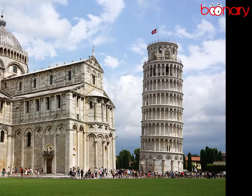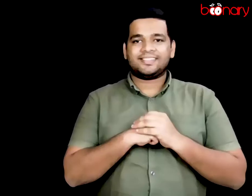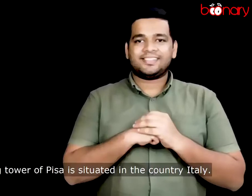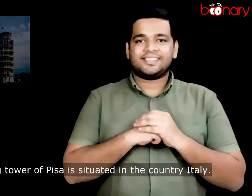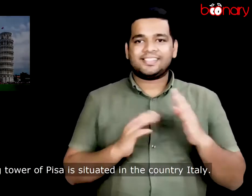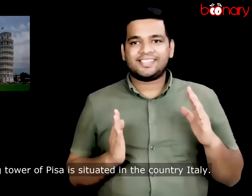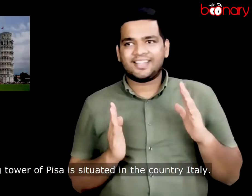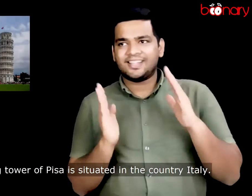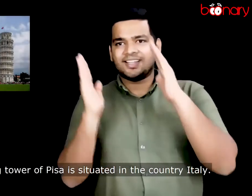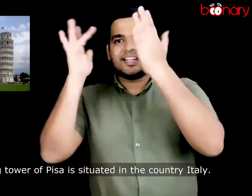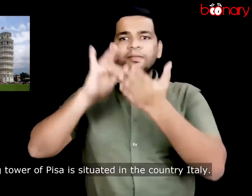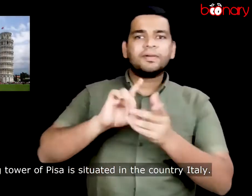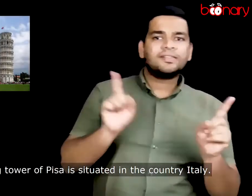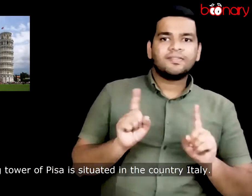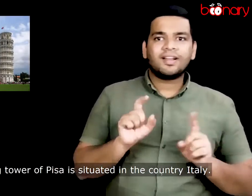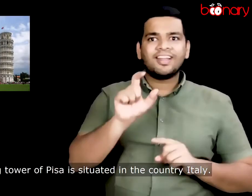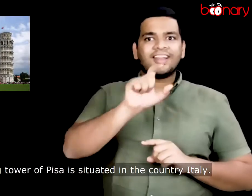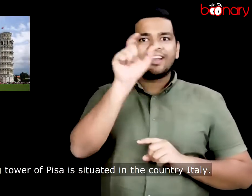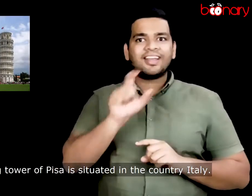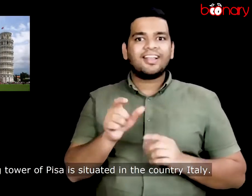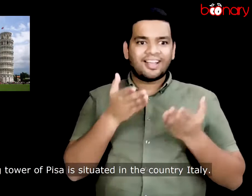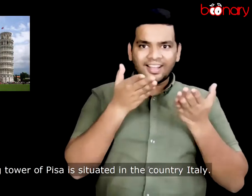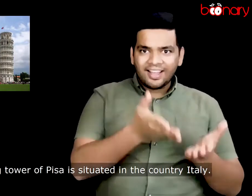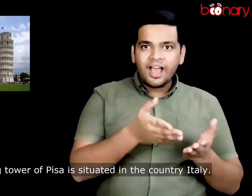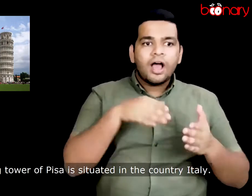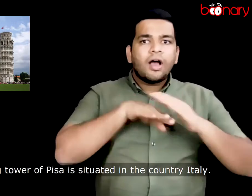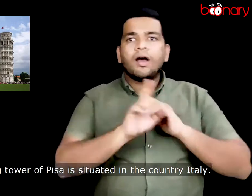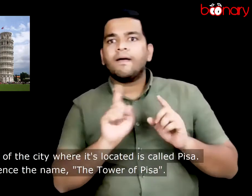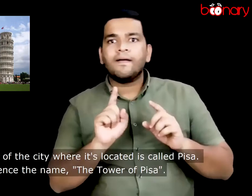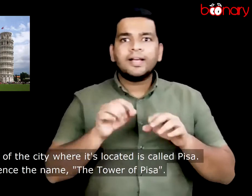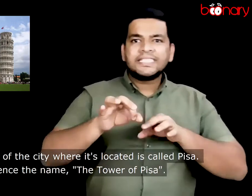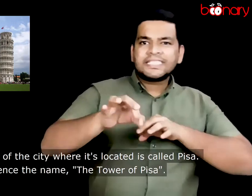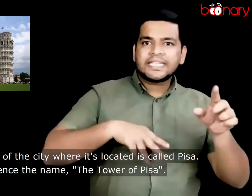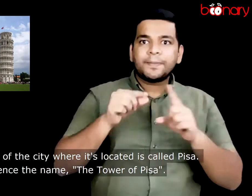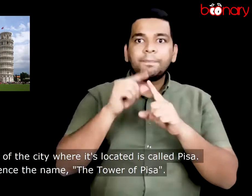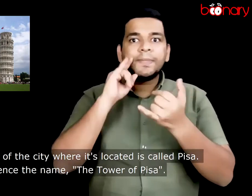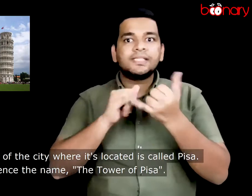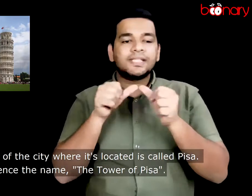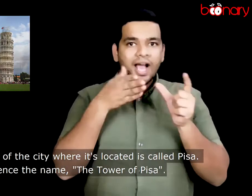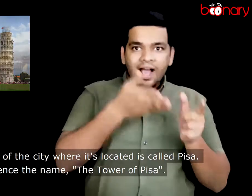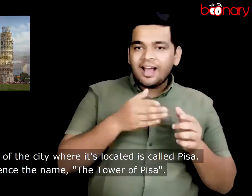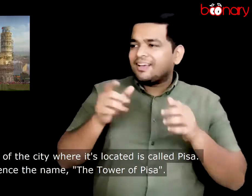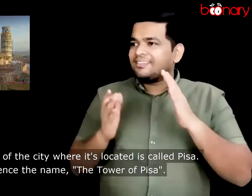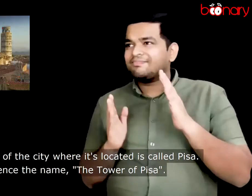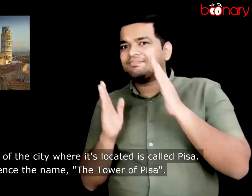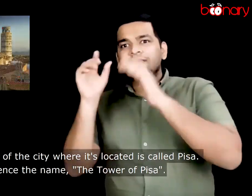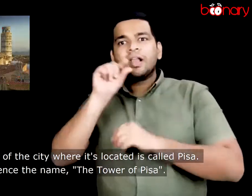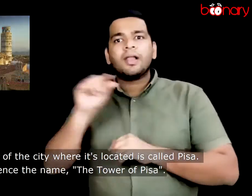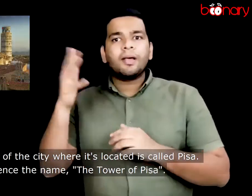The Leaning Tower of Pisa is situated in the country Italy. The name of the city where it's located is called Pisa, hence